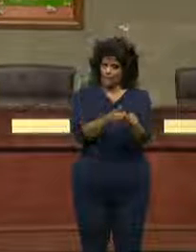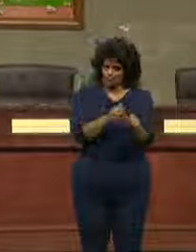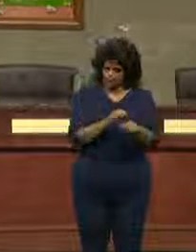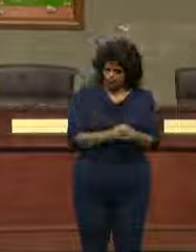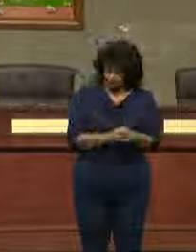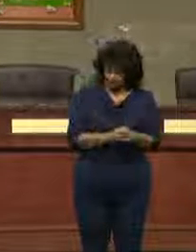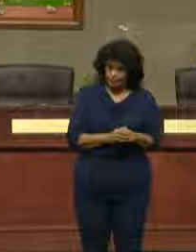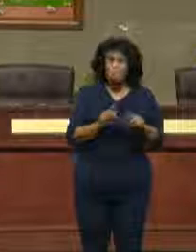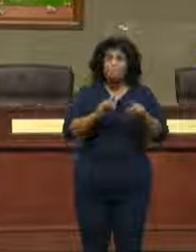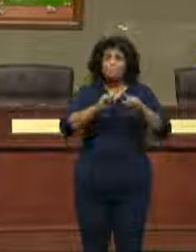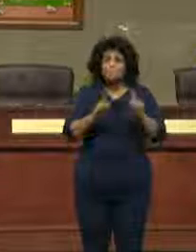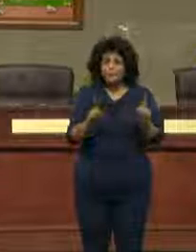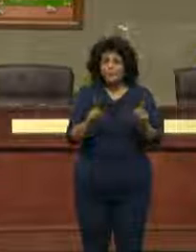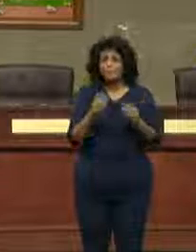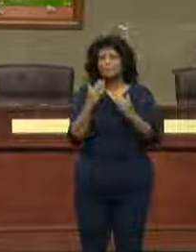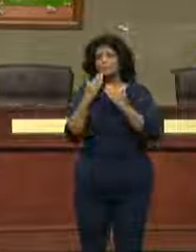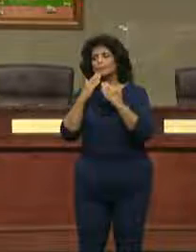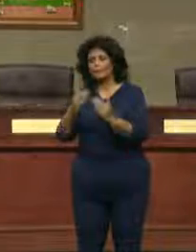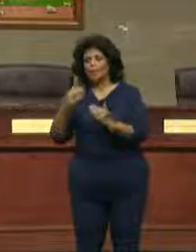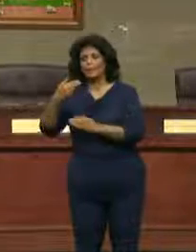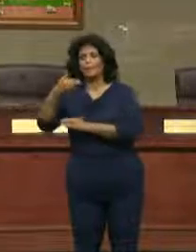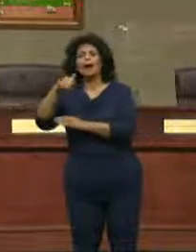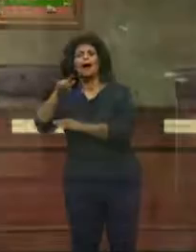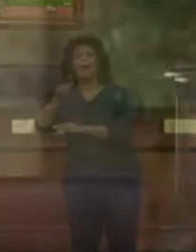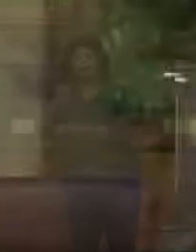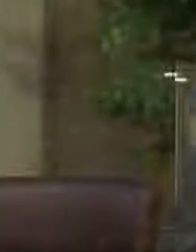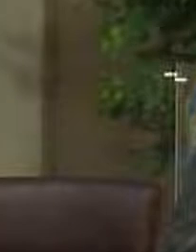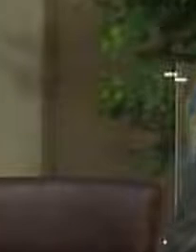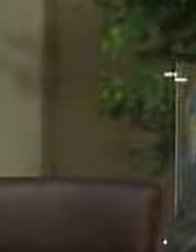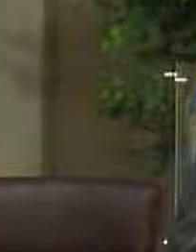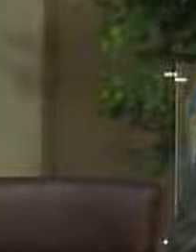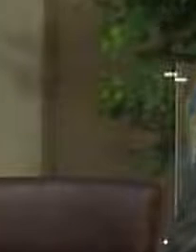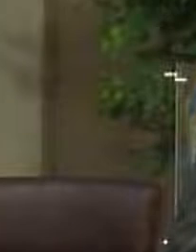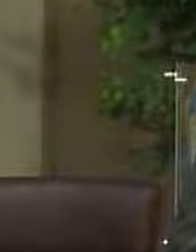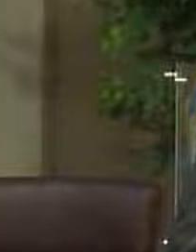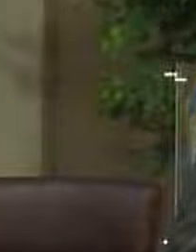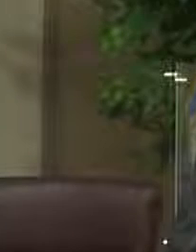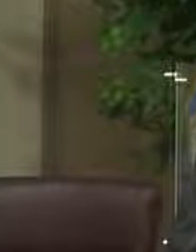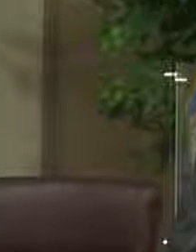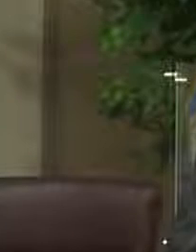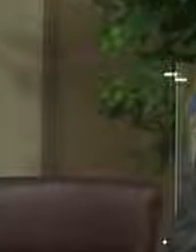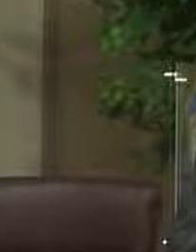Hyatt team for their cooperation with us.